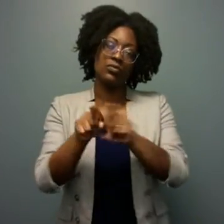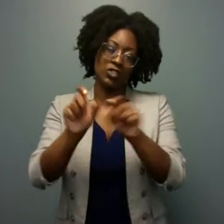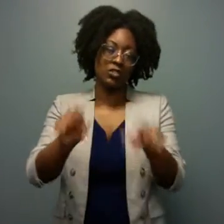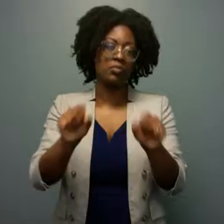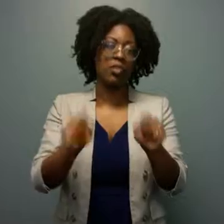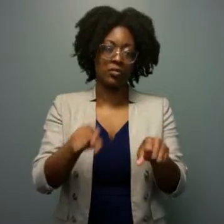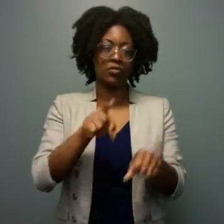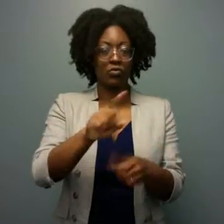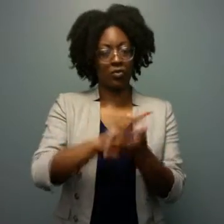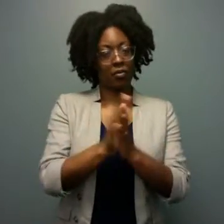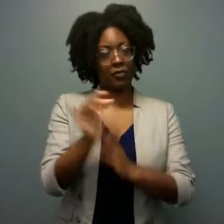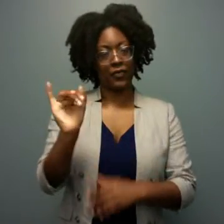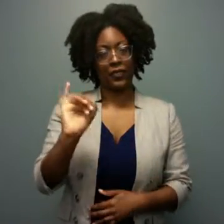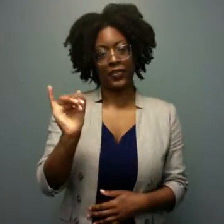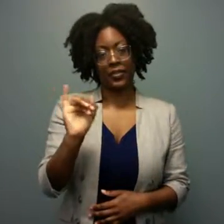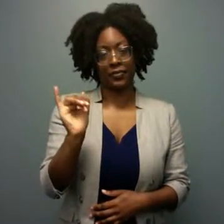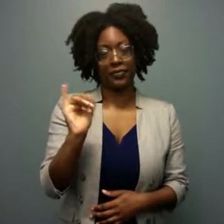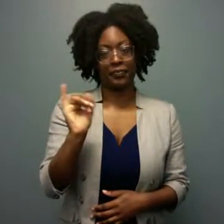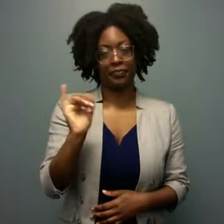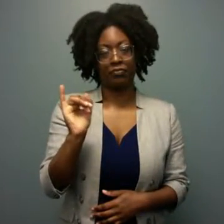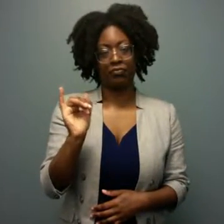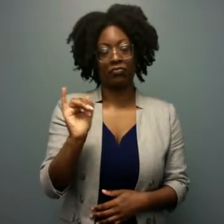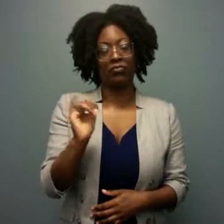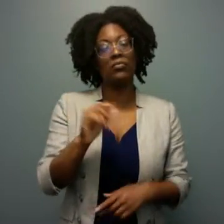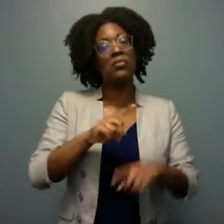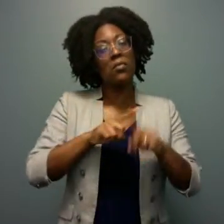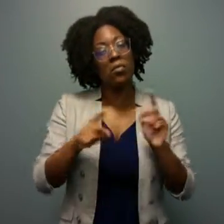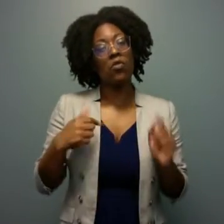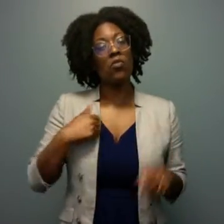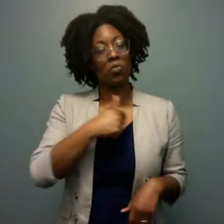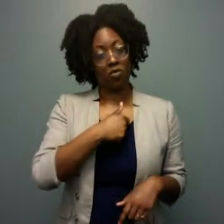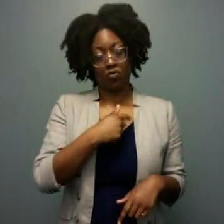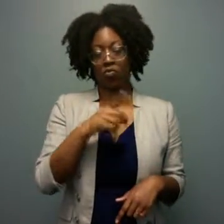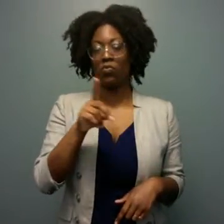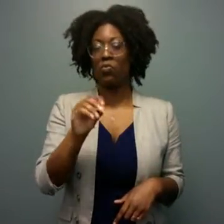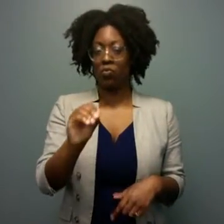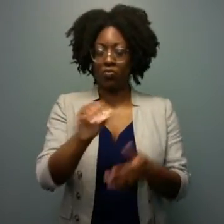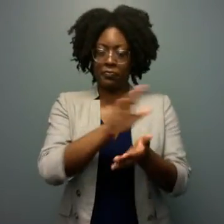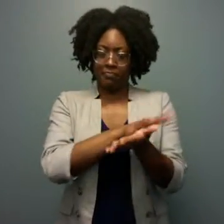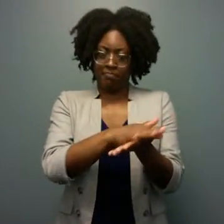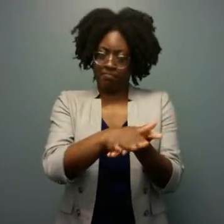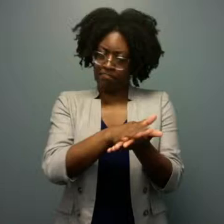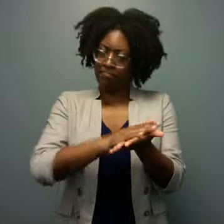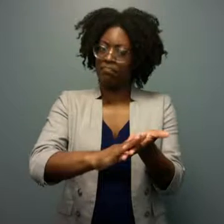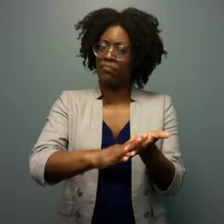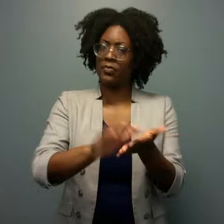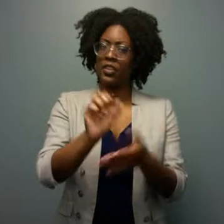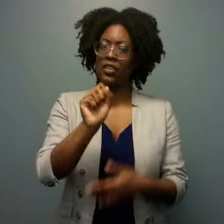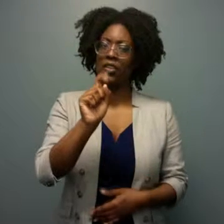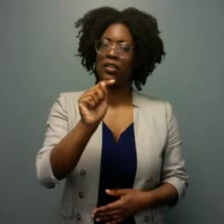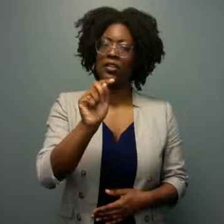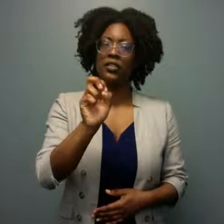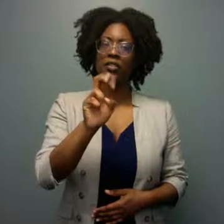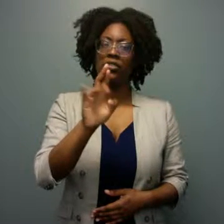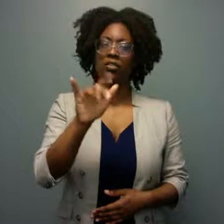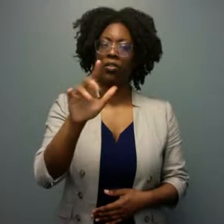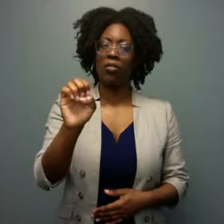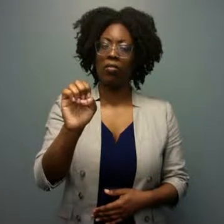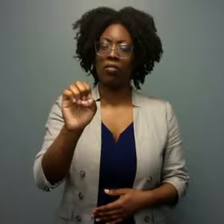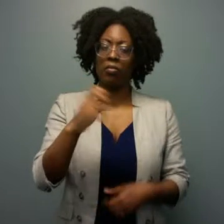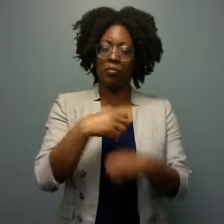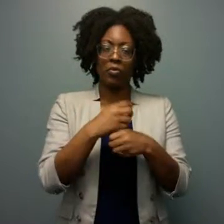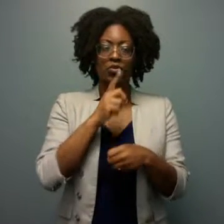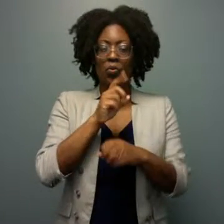risk is very small as the access site is thoroughly cleaned, draped, and the procedure is performed using sterile technique. Another risk is